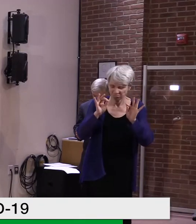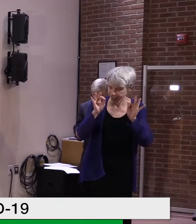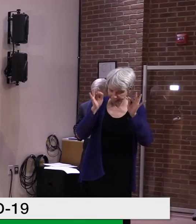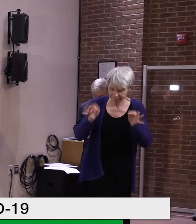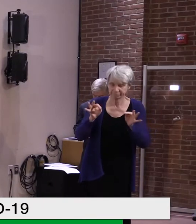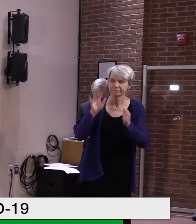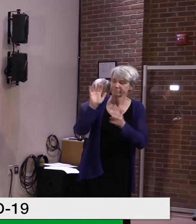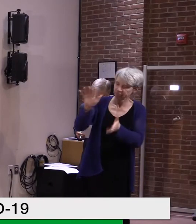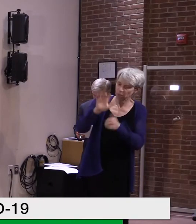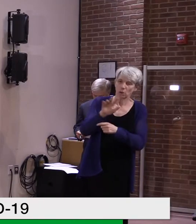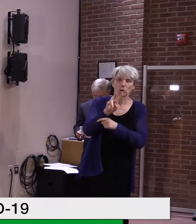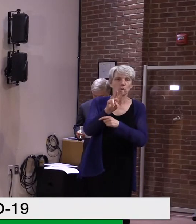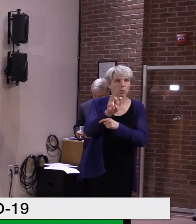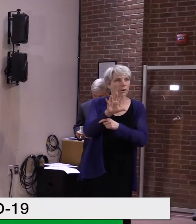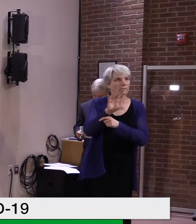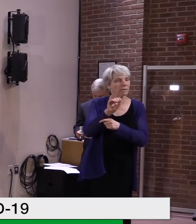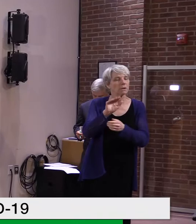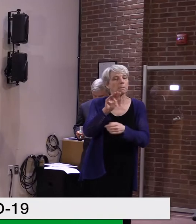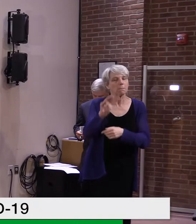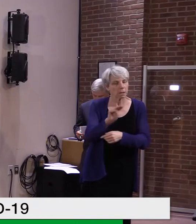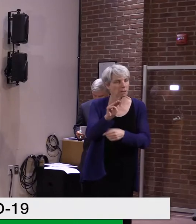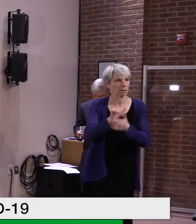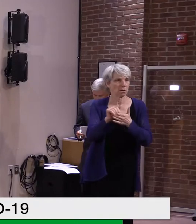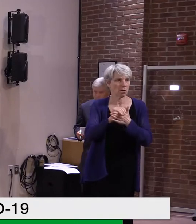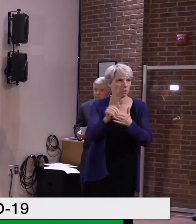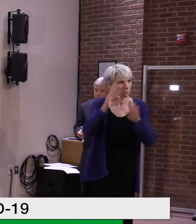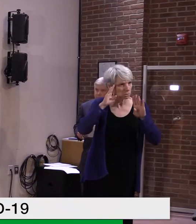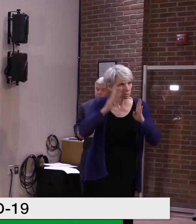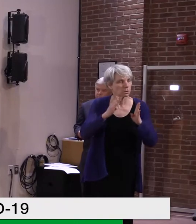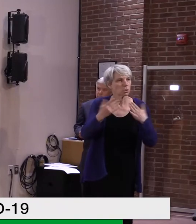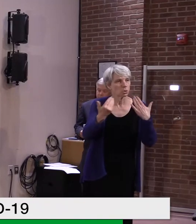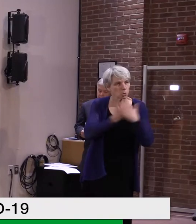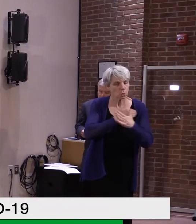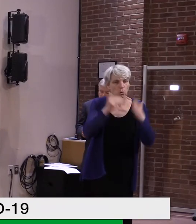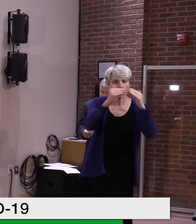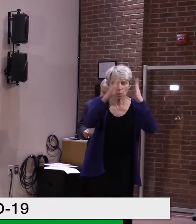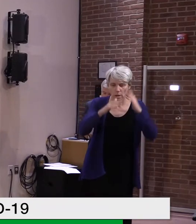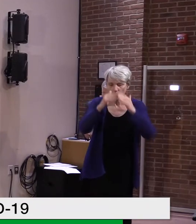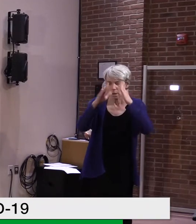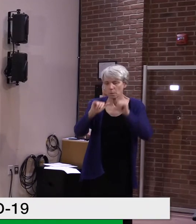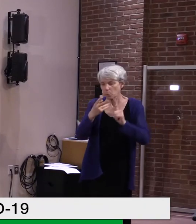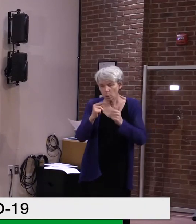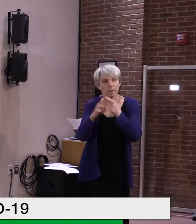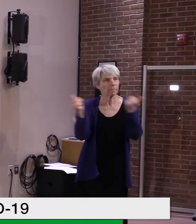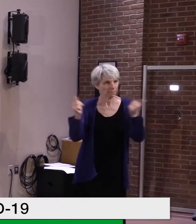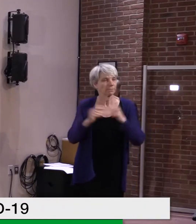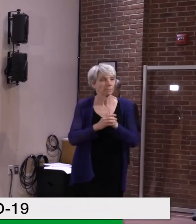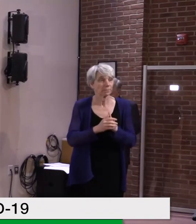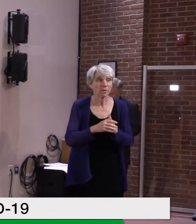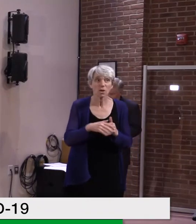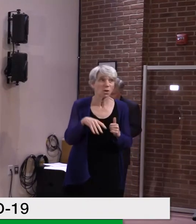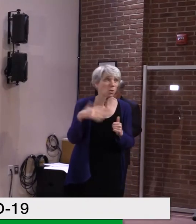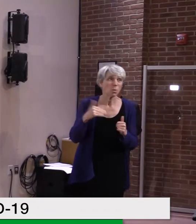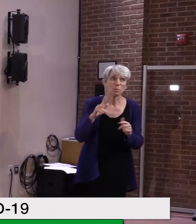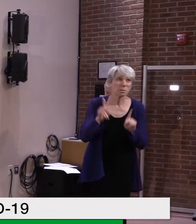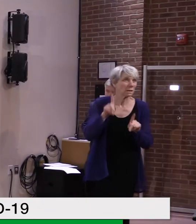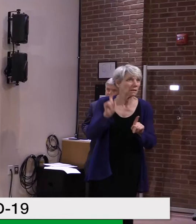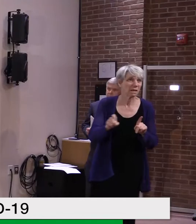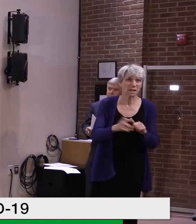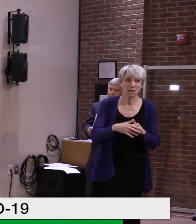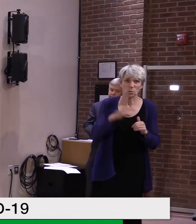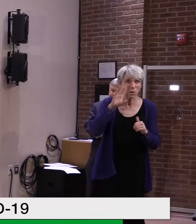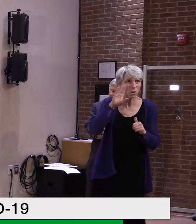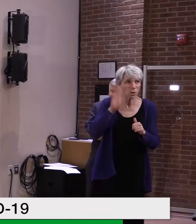million for housing because we know that there's tremendous need. As we saw during the pandemic, we spent with